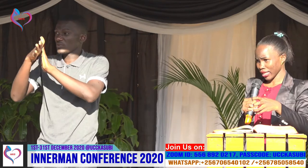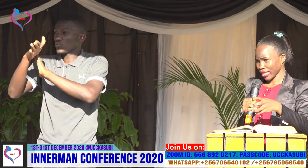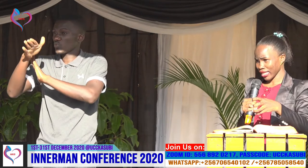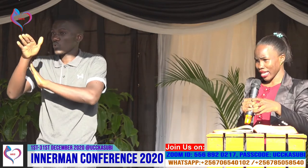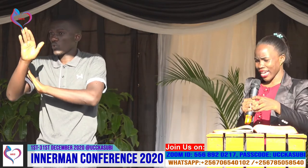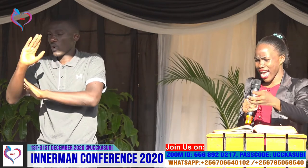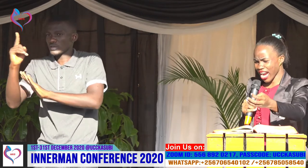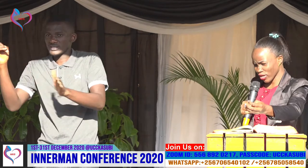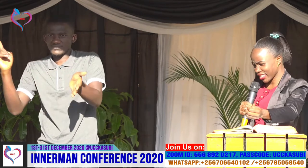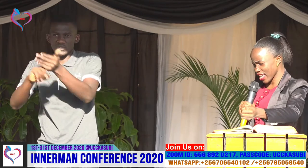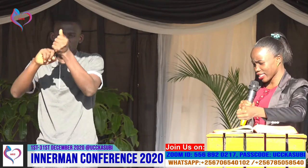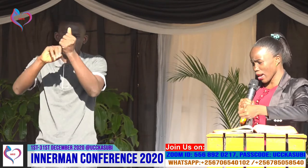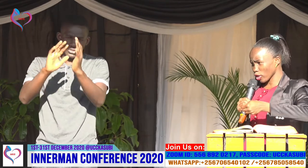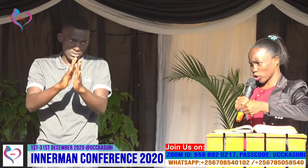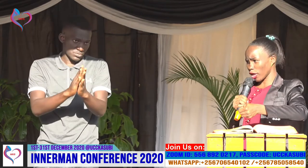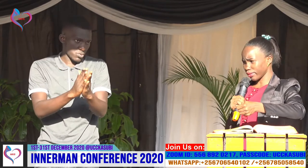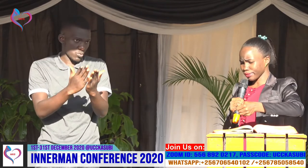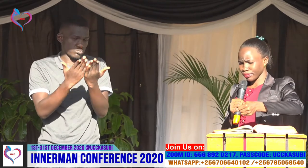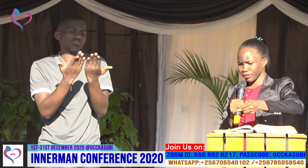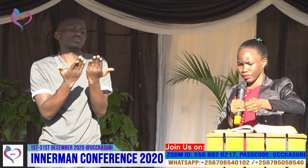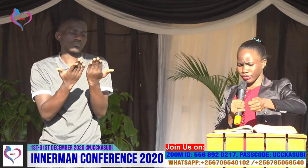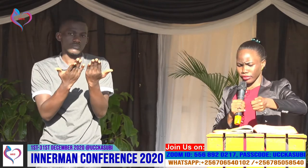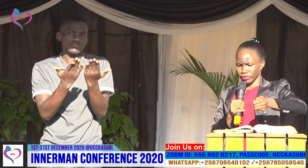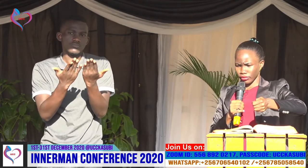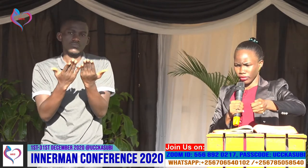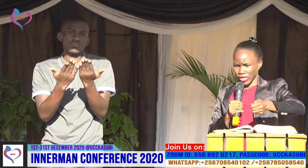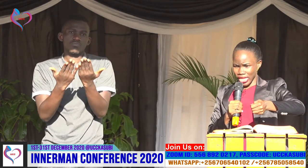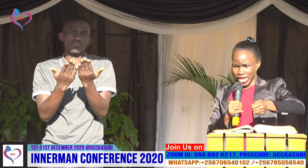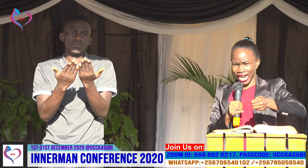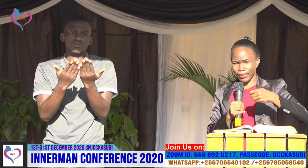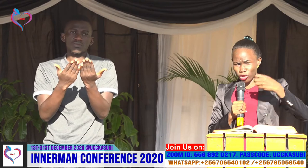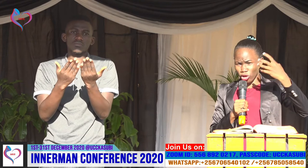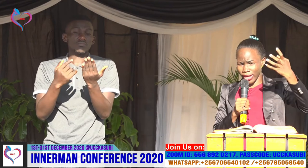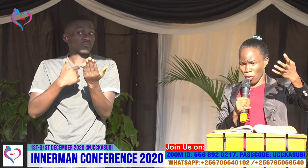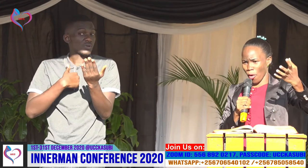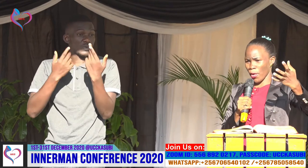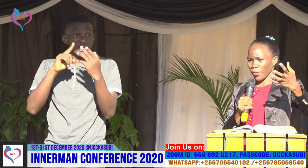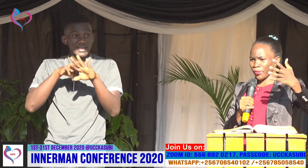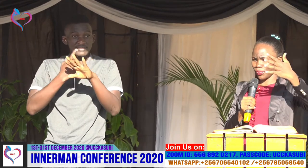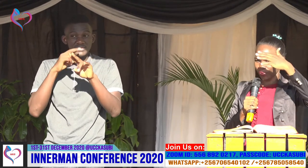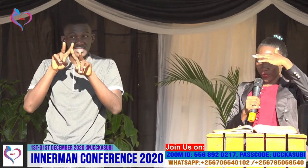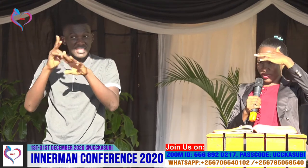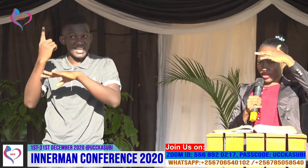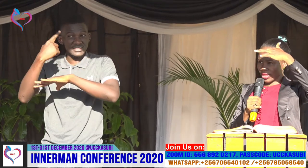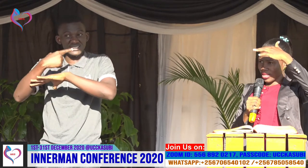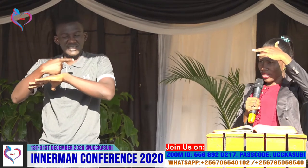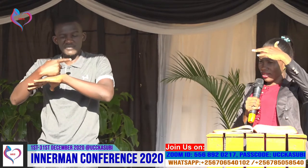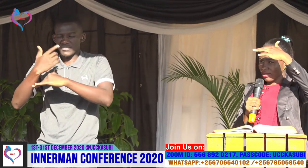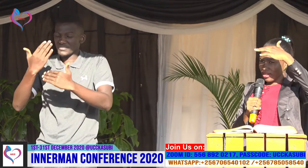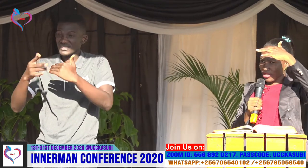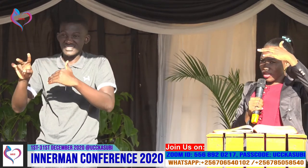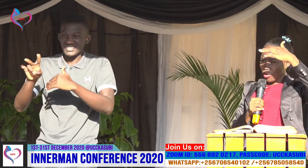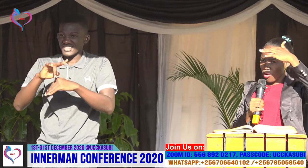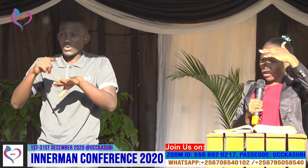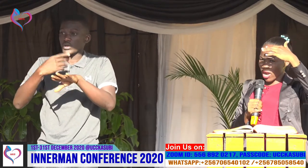out his book. In fact, when I'm looking at that day, that day looks like when you